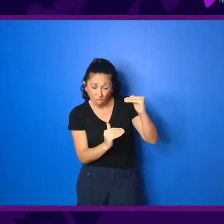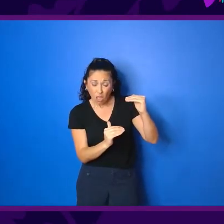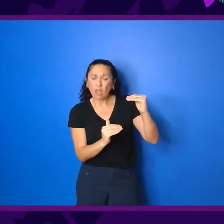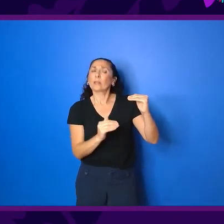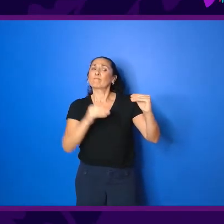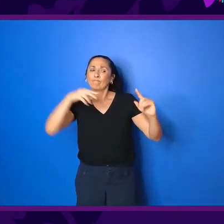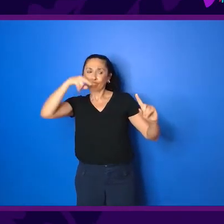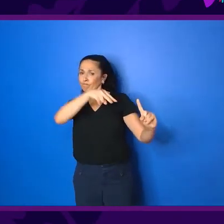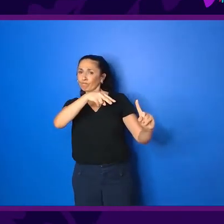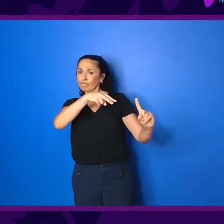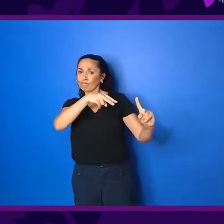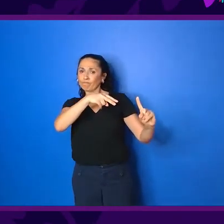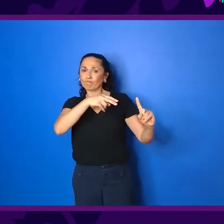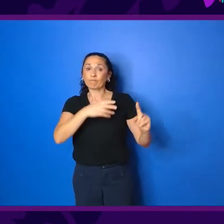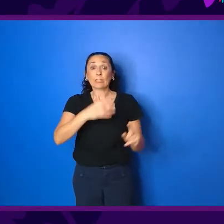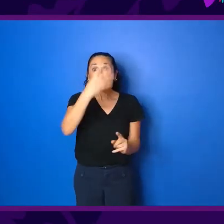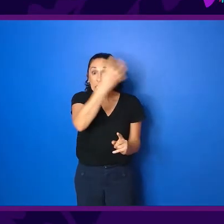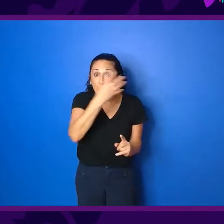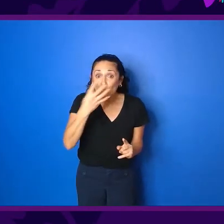immigration,